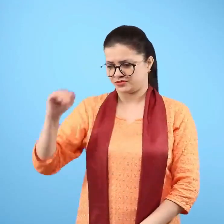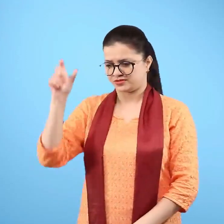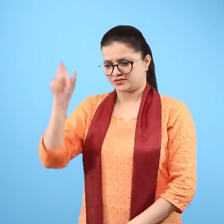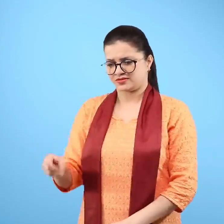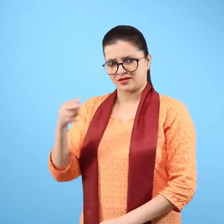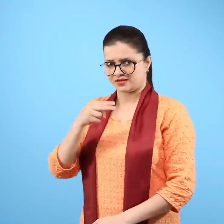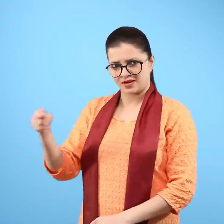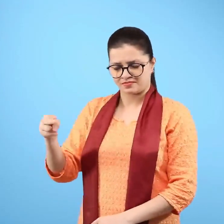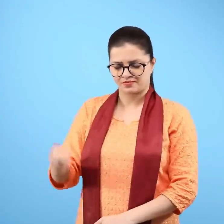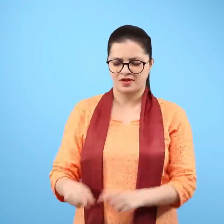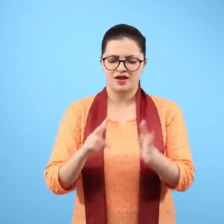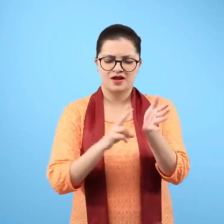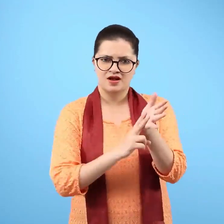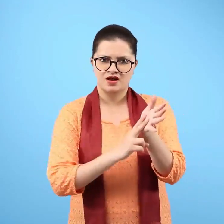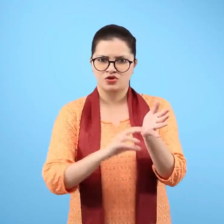Nonu lives in Gujarat.